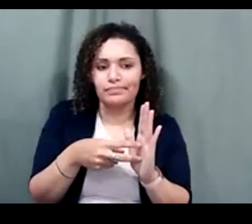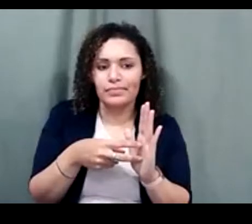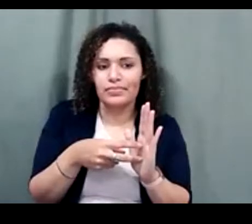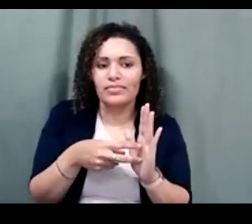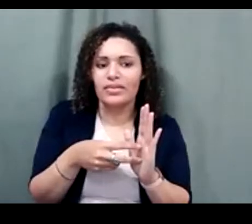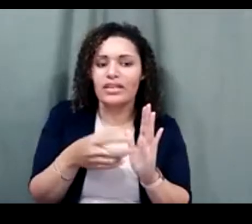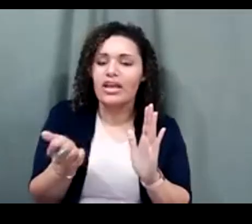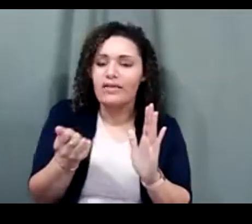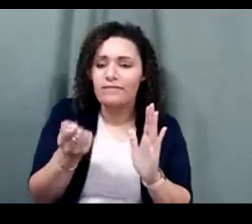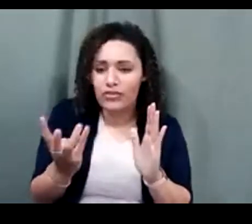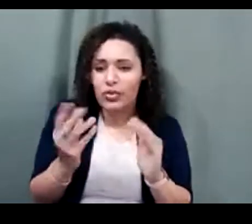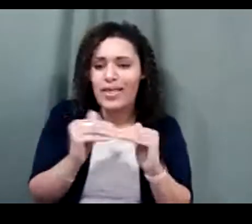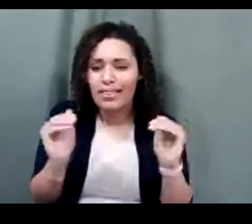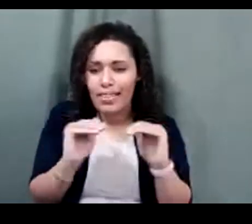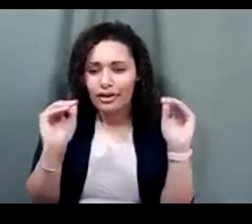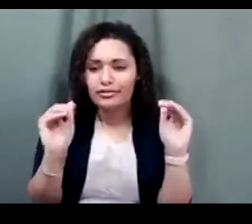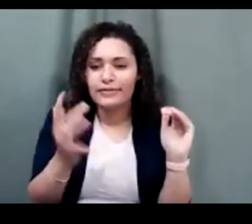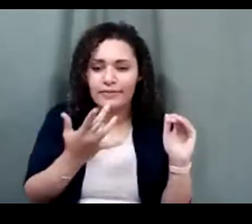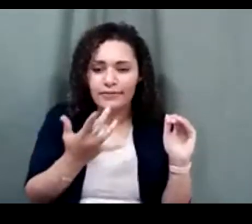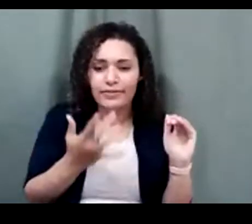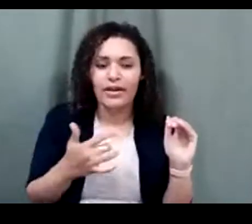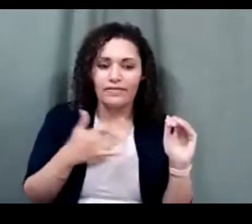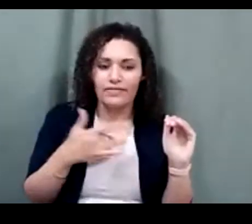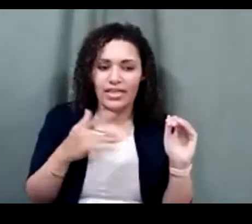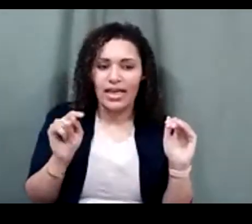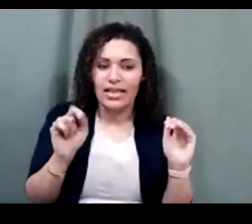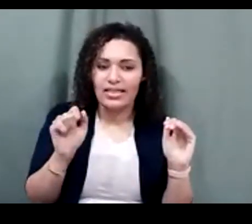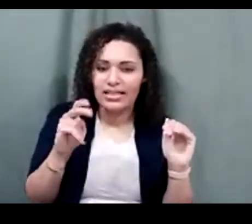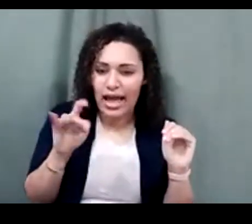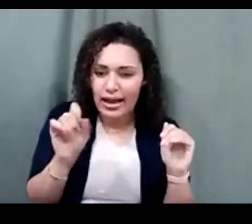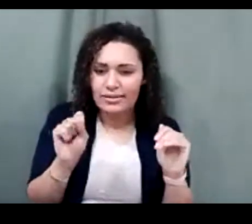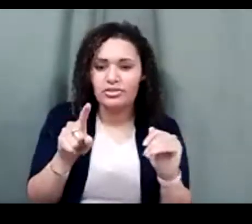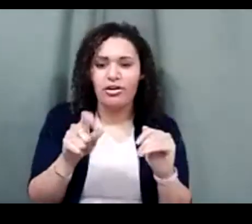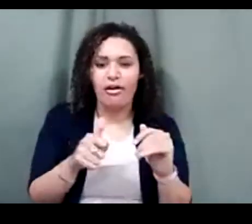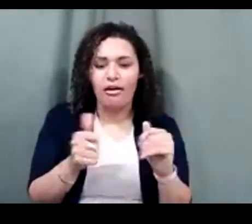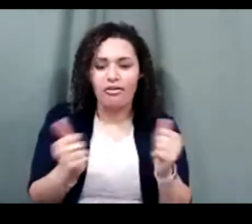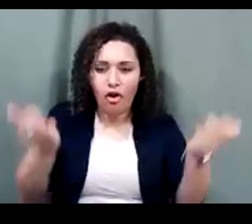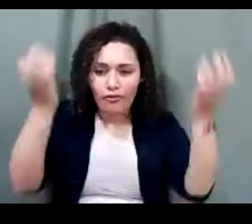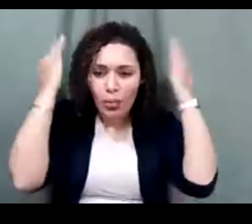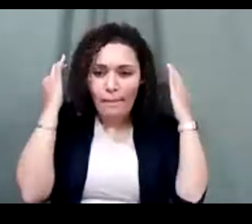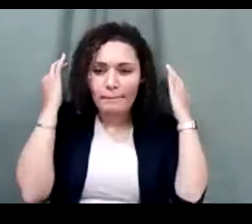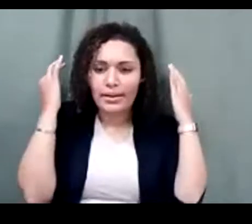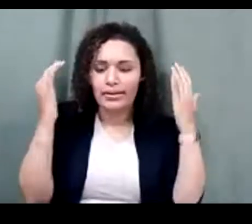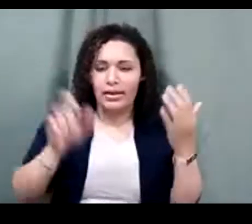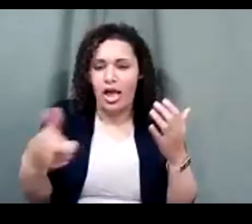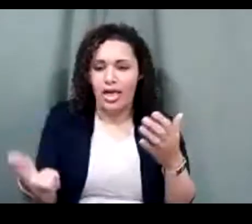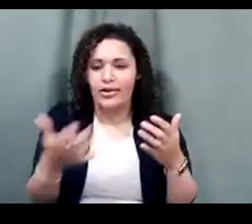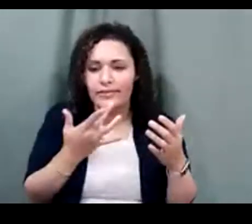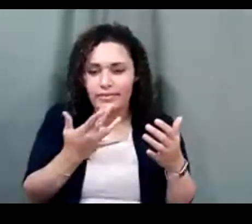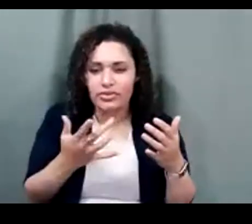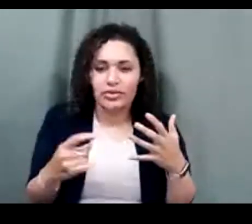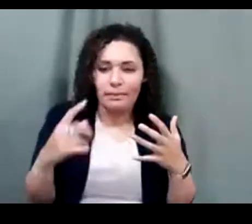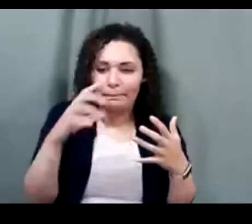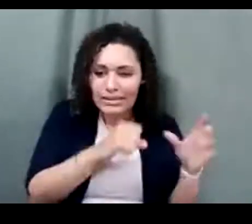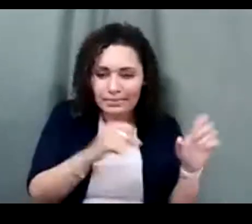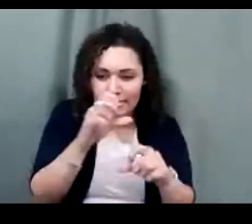fewer layers of flavor, and that like I always feel like it's like the tannins are coming, they're kind of overwhelming other stuff. Like you're kind of missing out on a